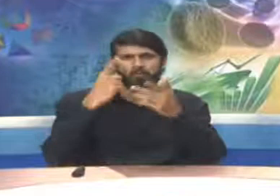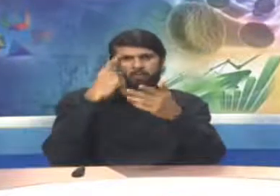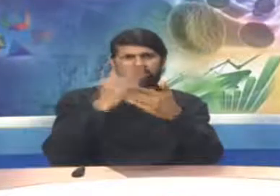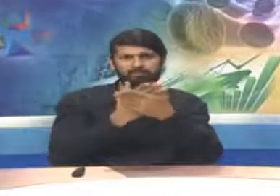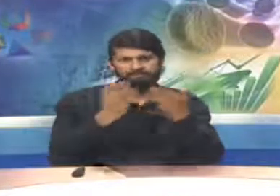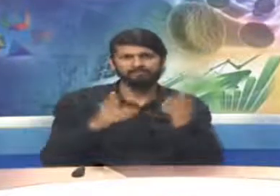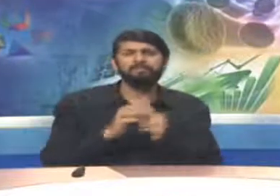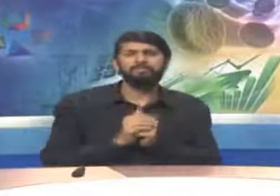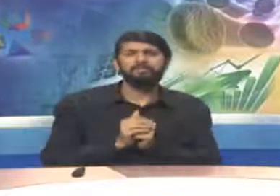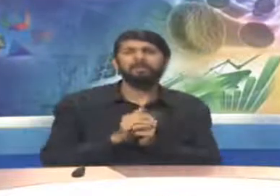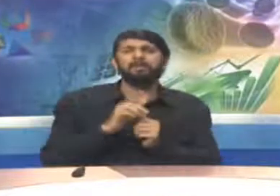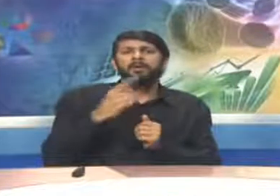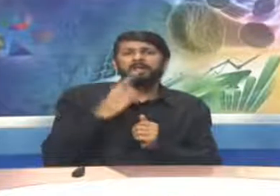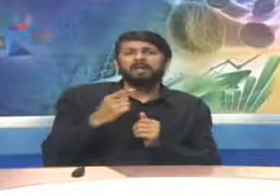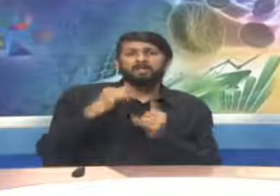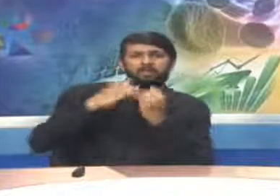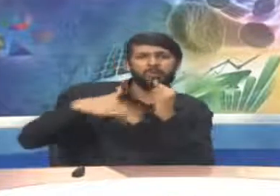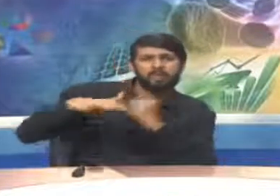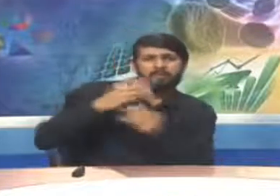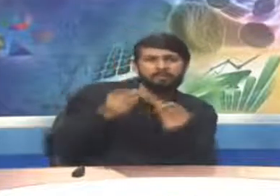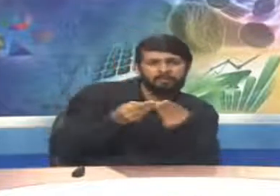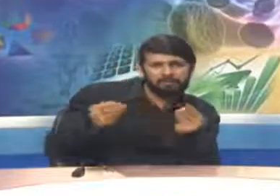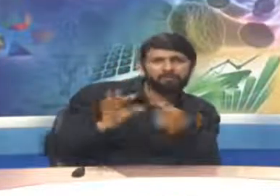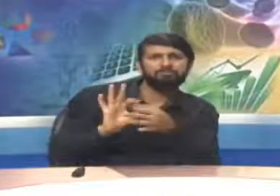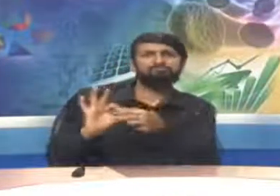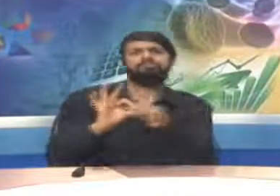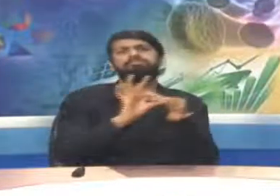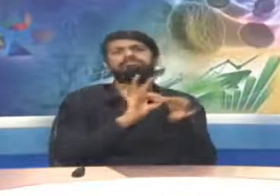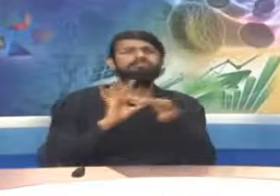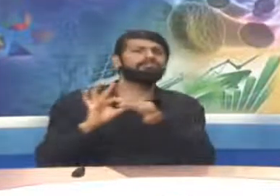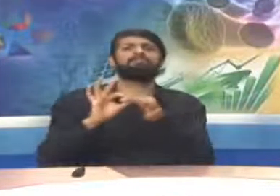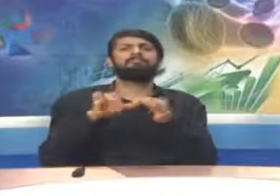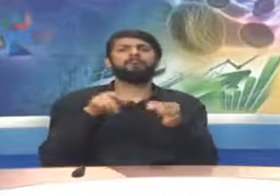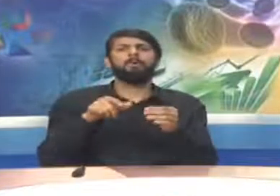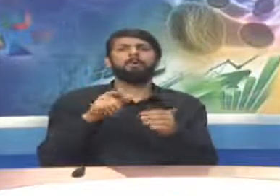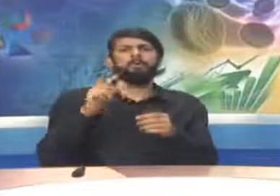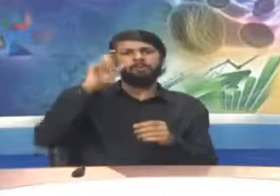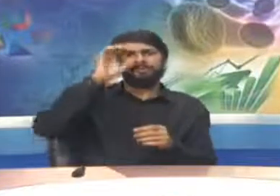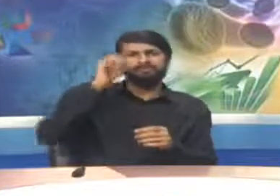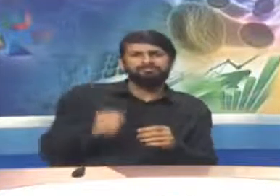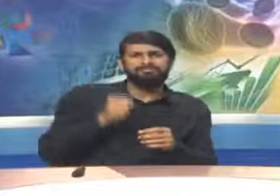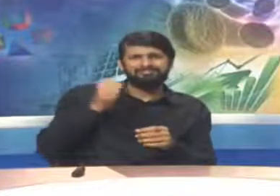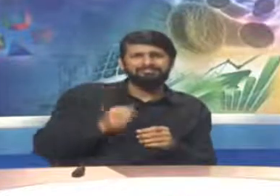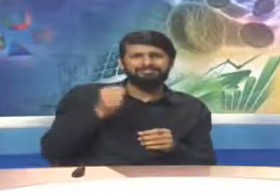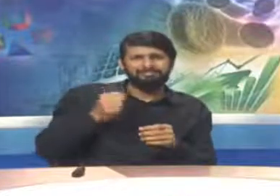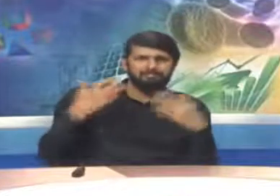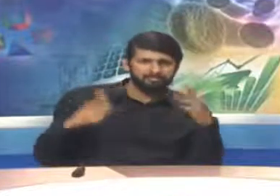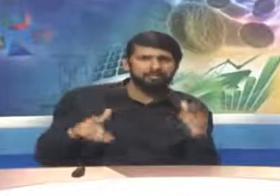I will explain the points. The first point is the consent of the people.